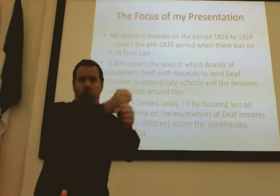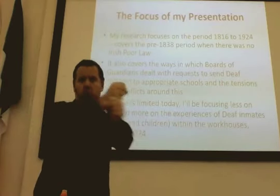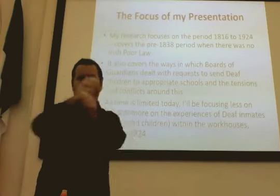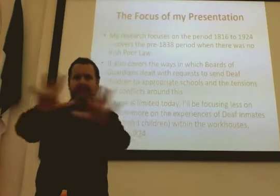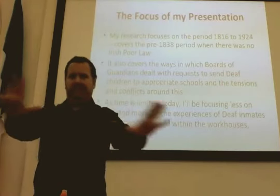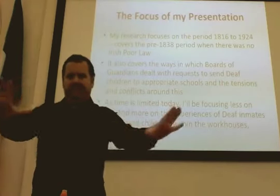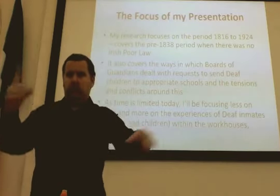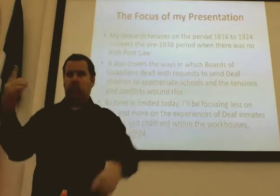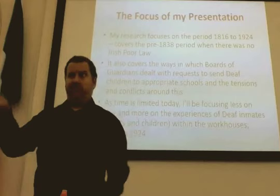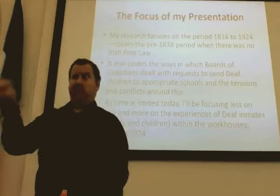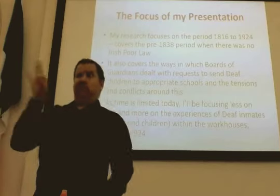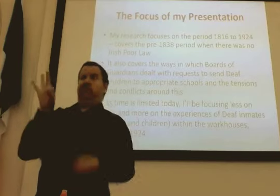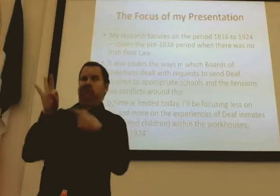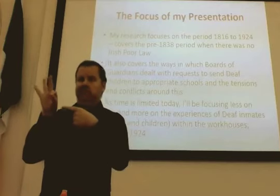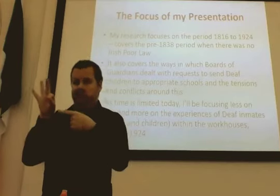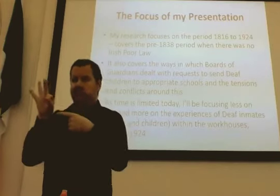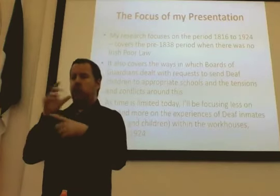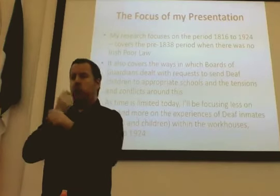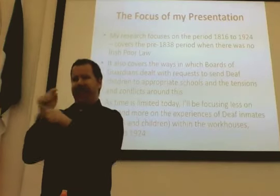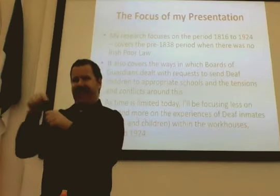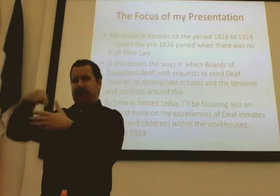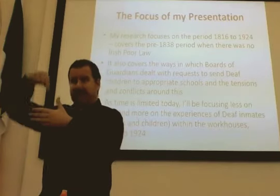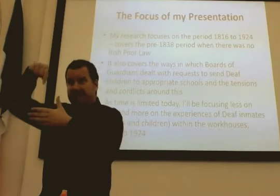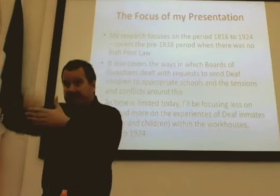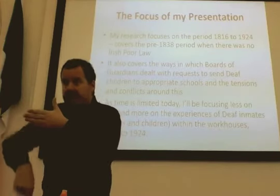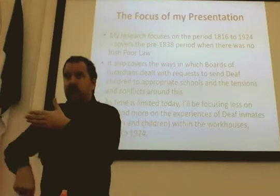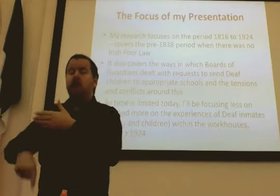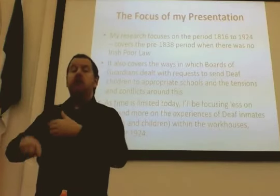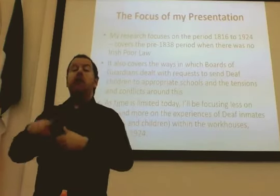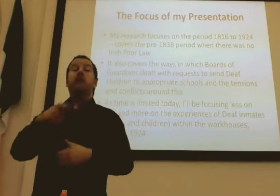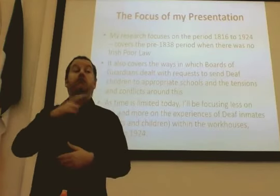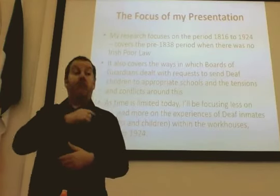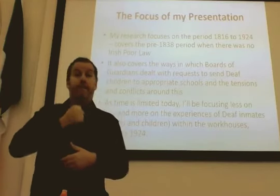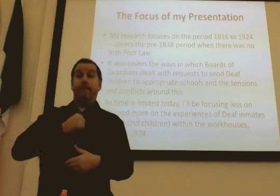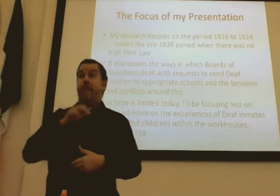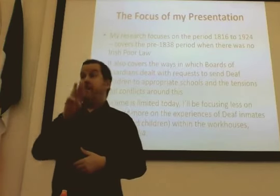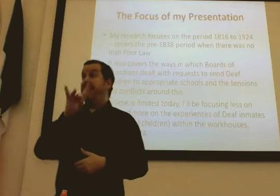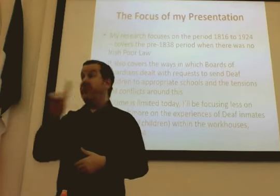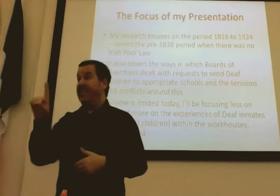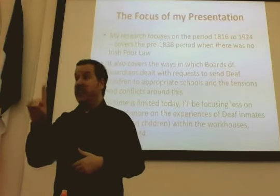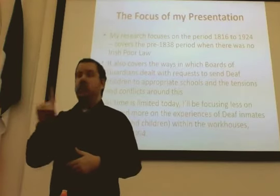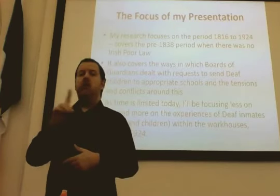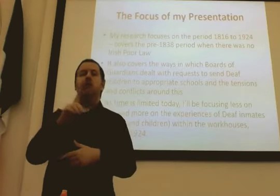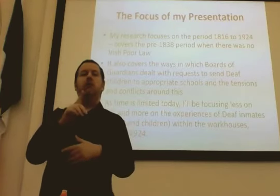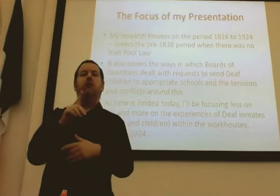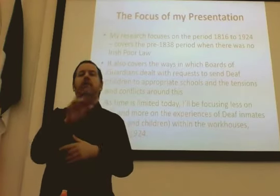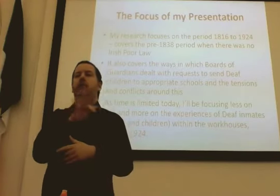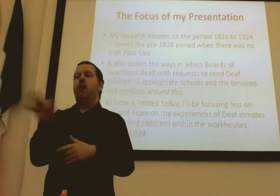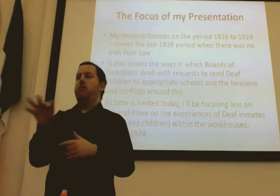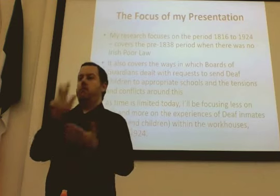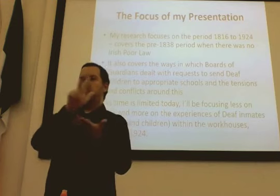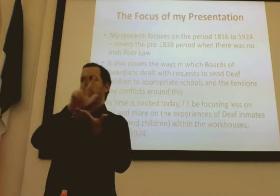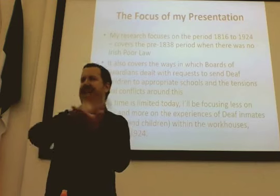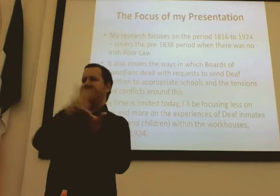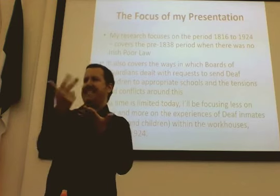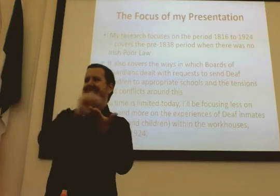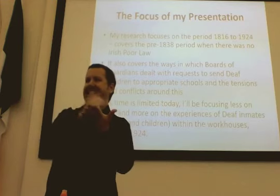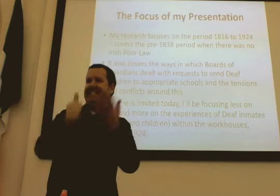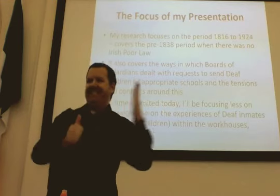one area which I've picked out. So there's many other areas that I am researching as well. But my PhD is based